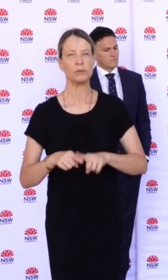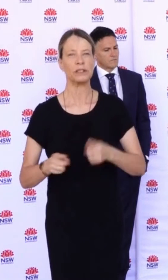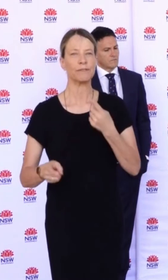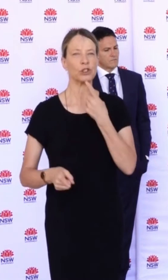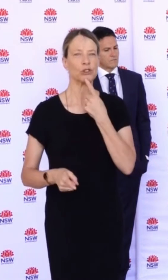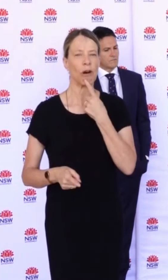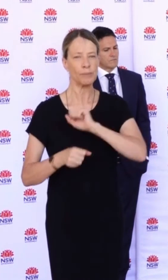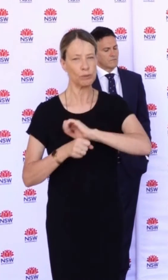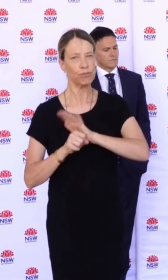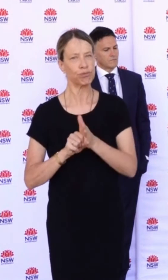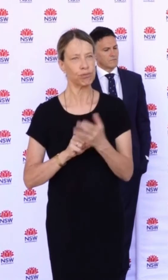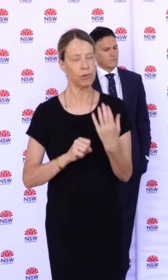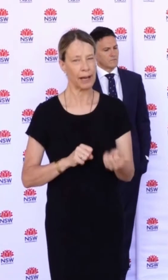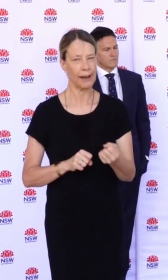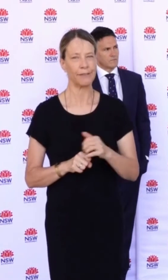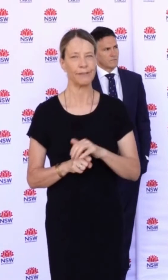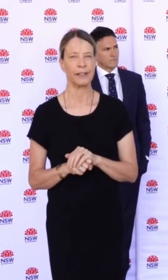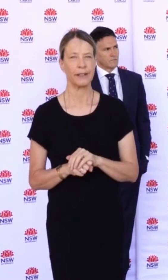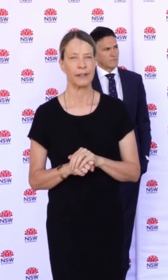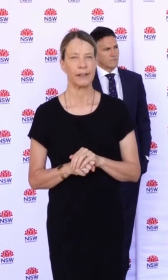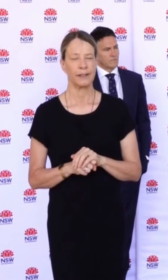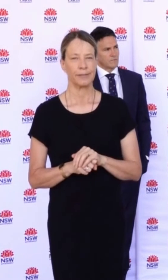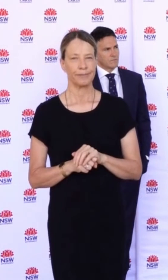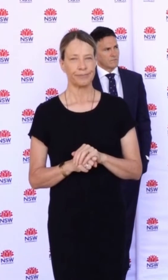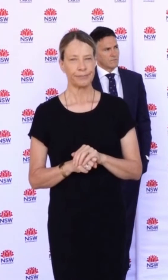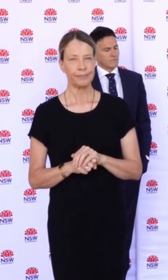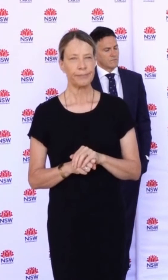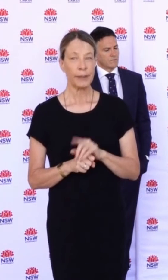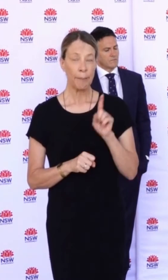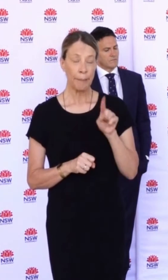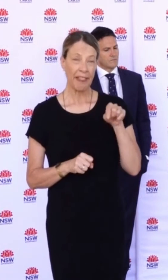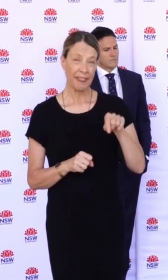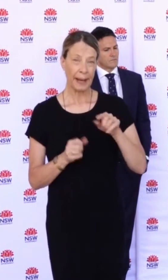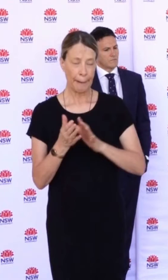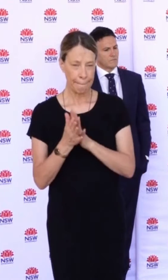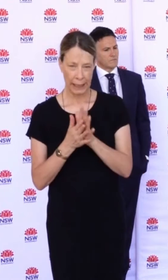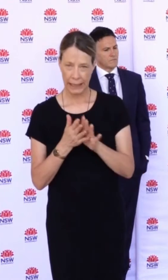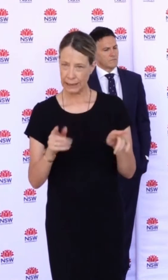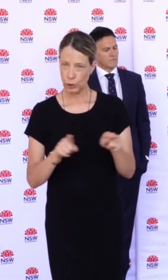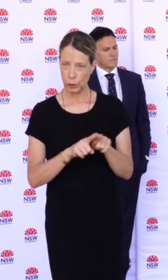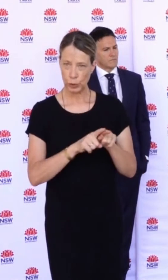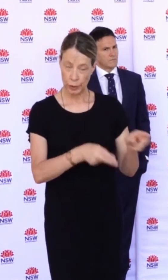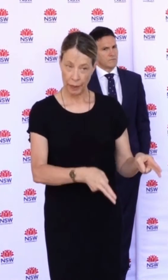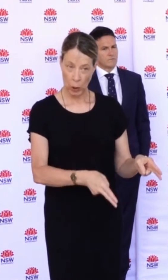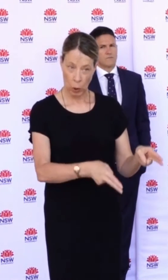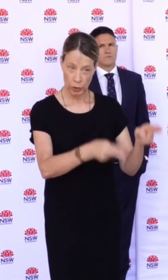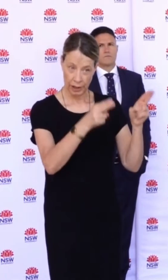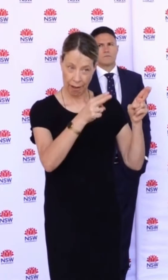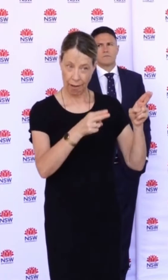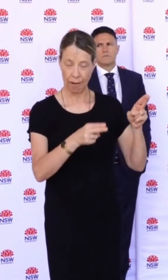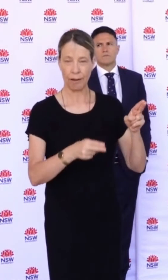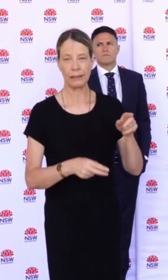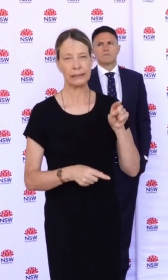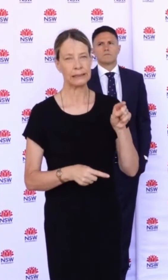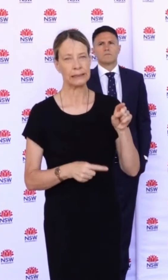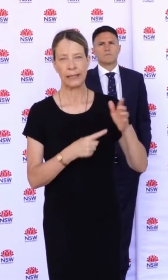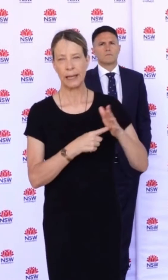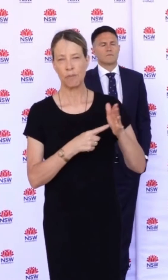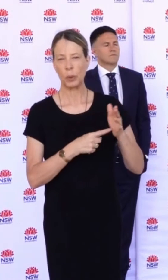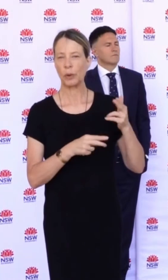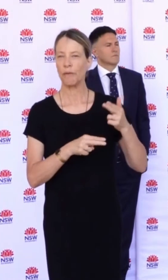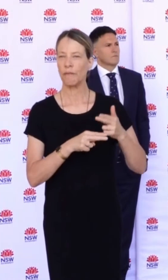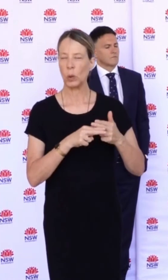Chant and as the Premier have said on many occasions, those variants are eventually probably going to be what we're